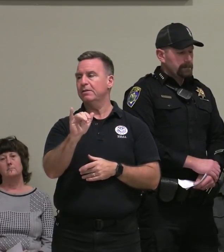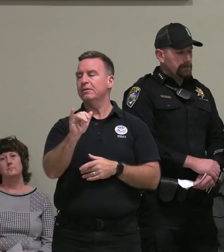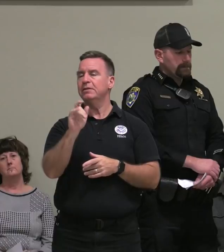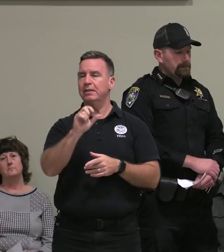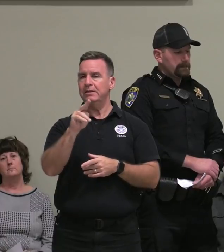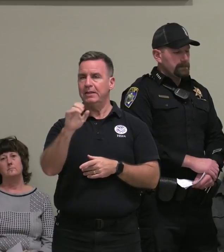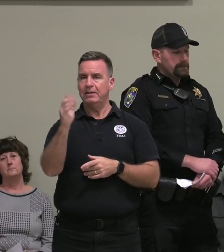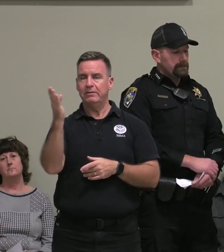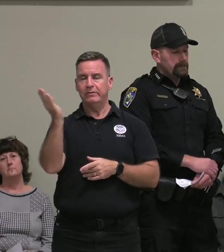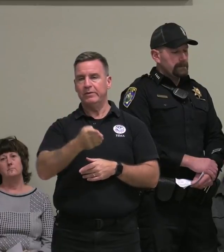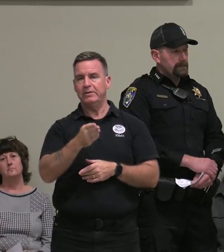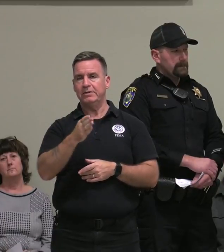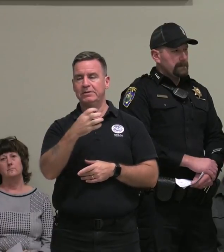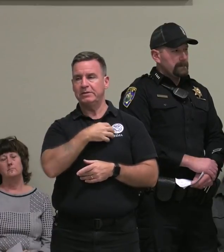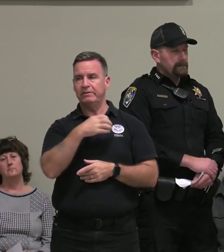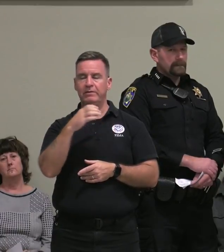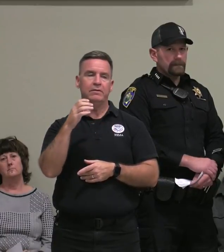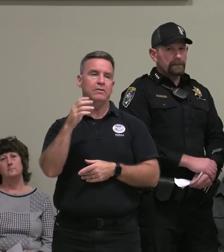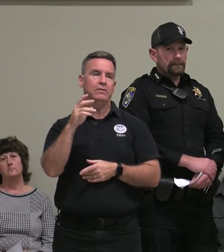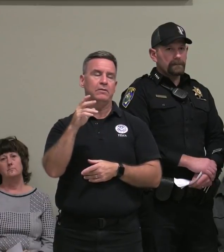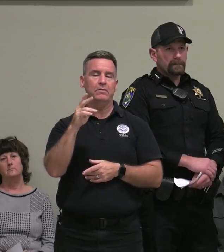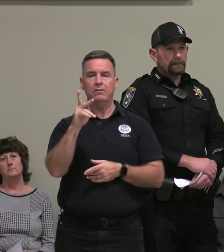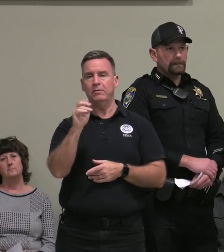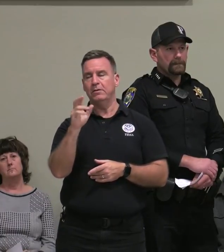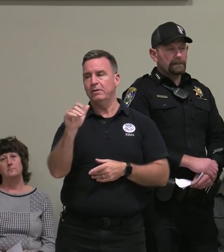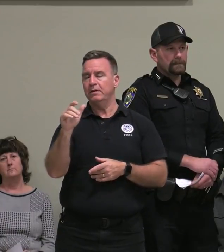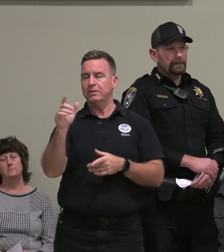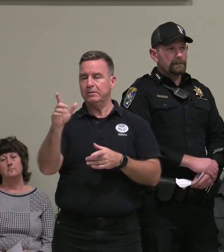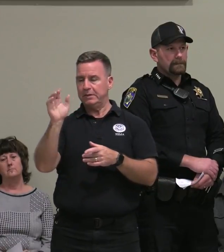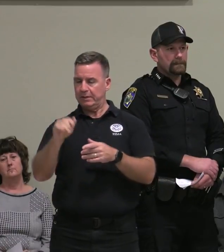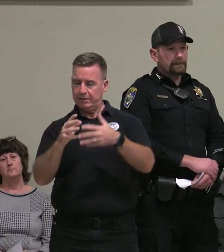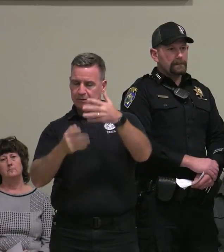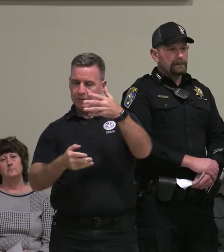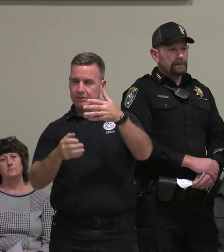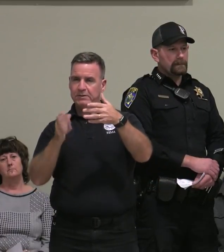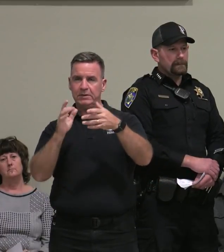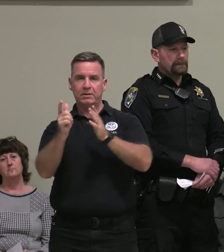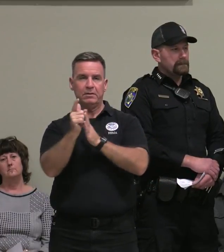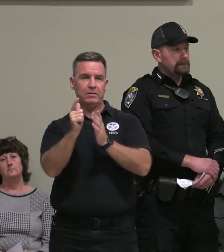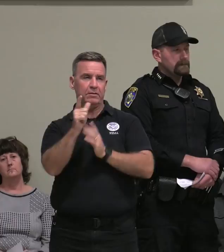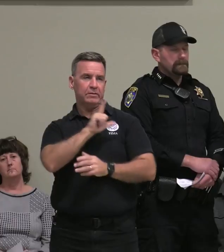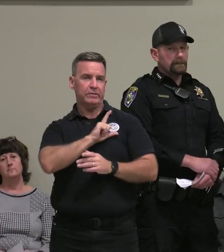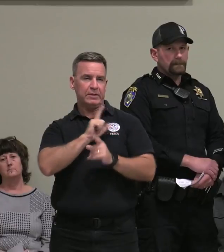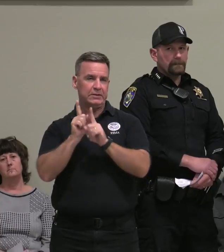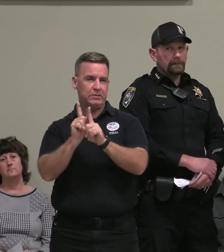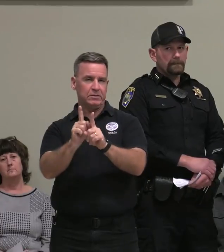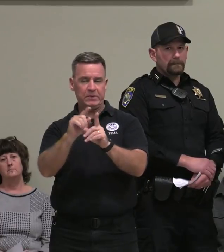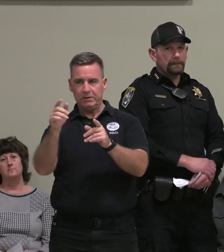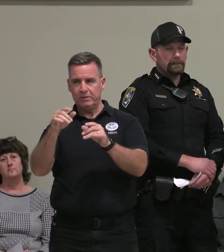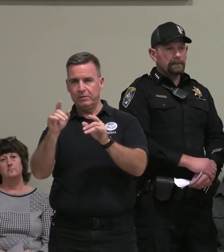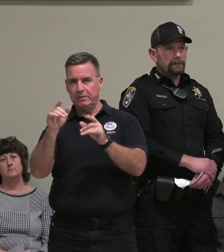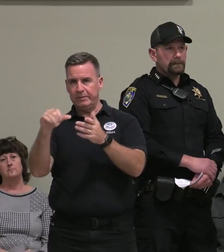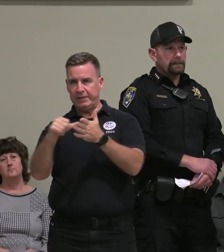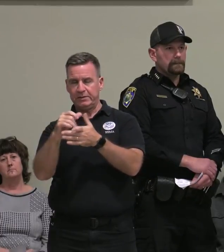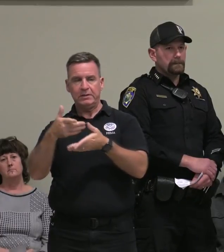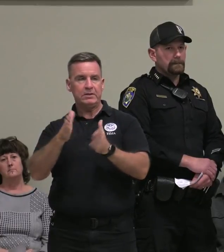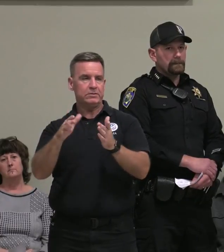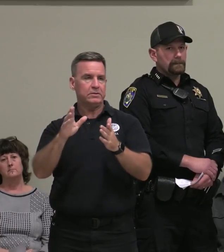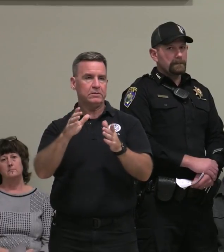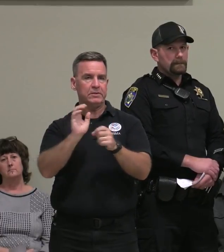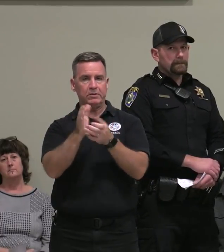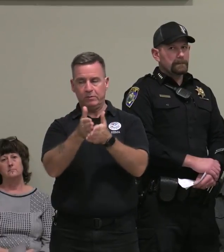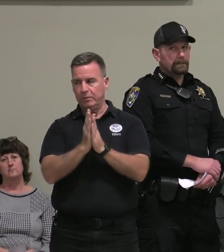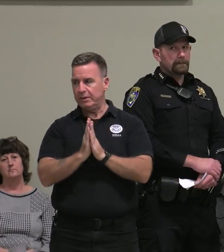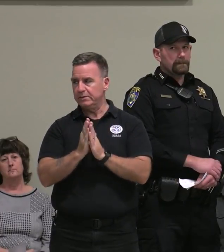forward slash sheriffcoroner. Scroll down, click on the link that says law enforcement escort and it'll take you to a page that allows you to